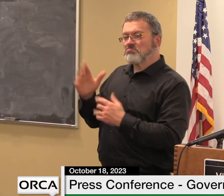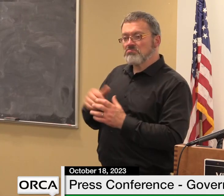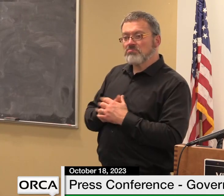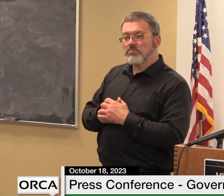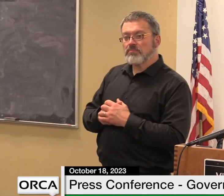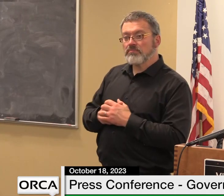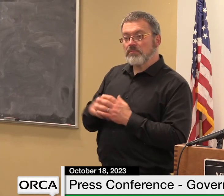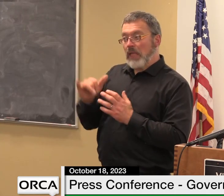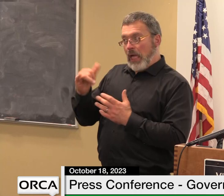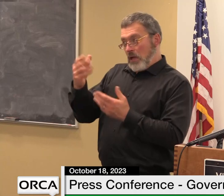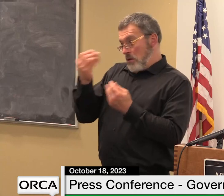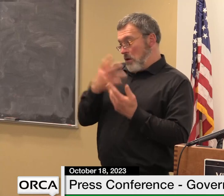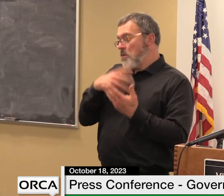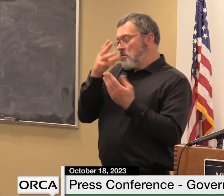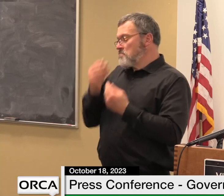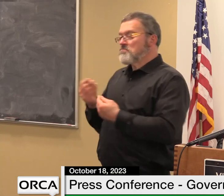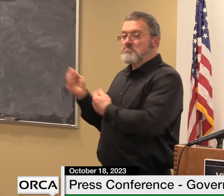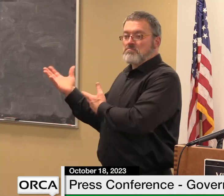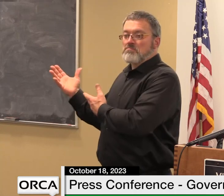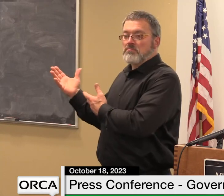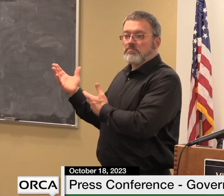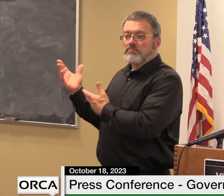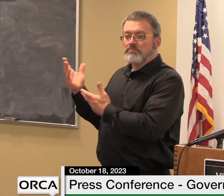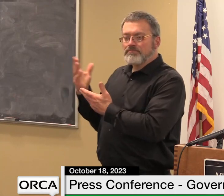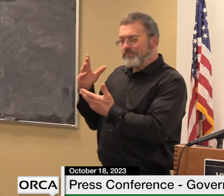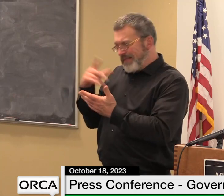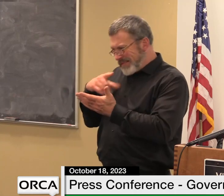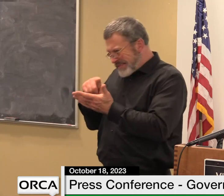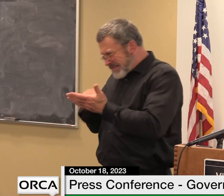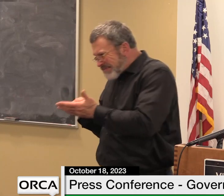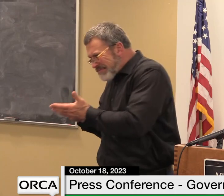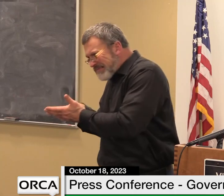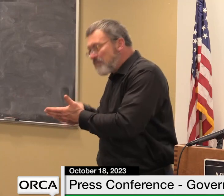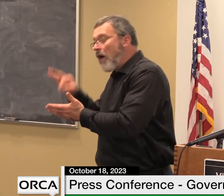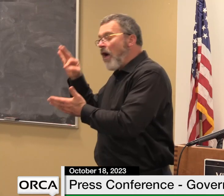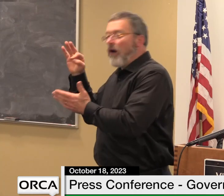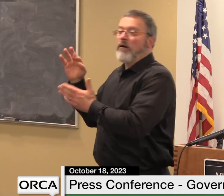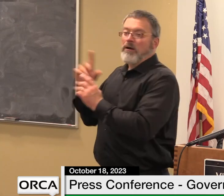to have that information. And we may have it somewhere, I don't know.